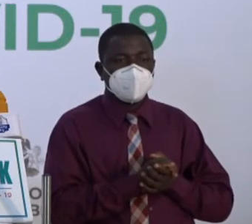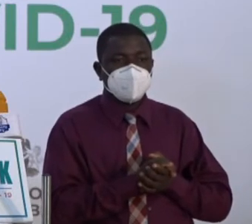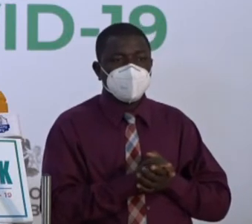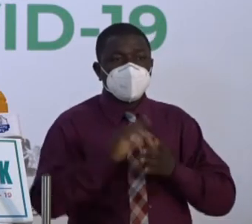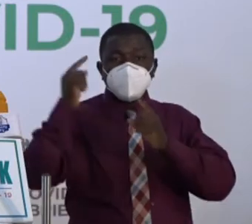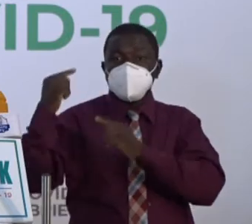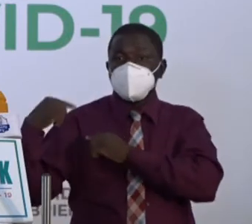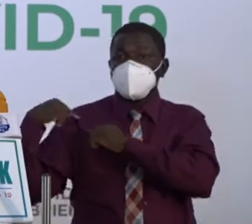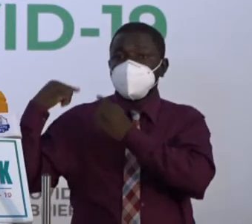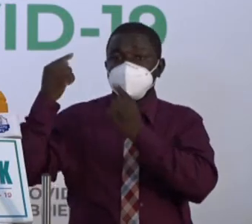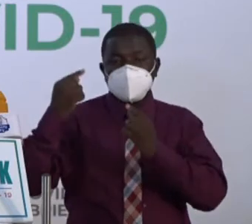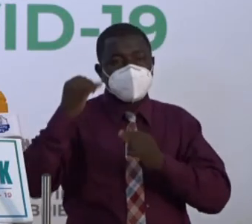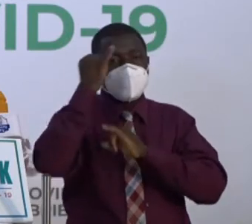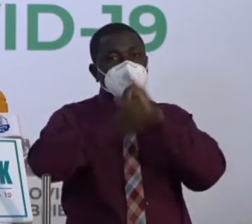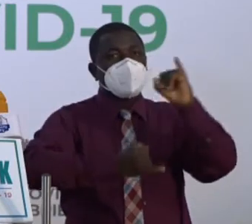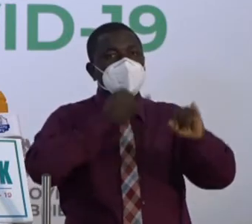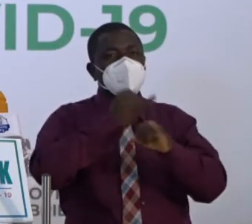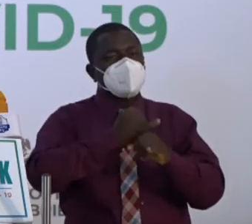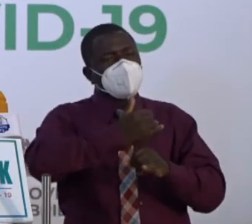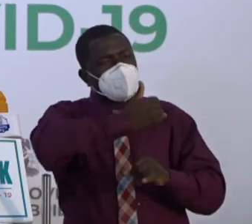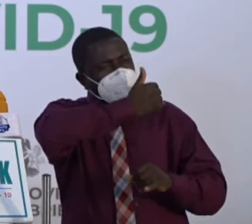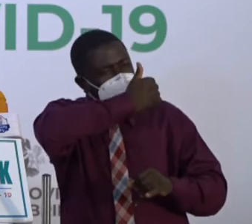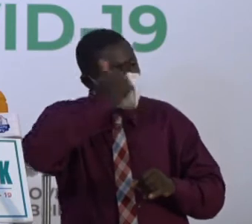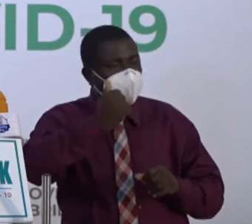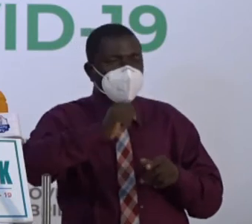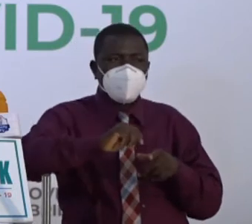Since international best practices